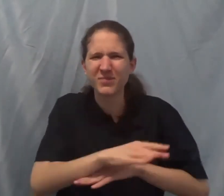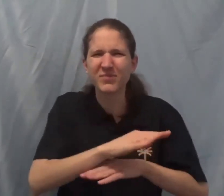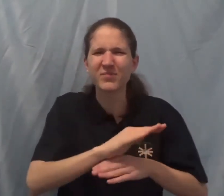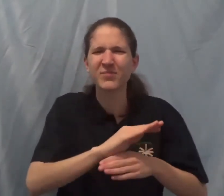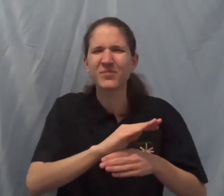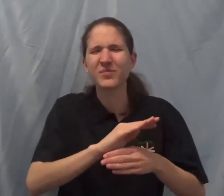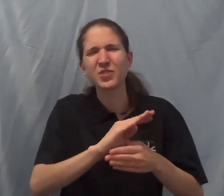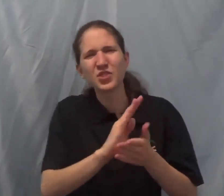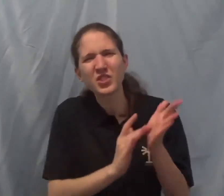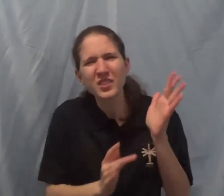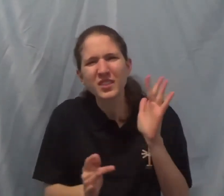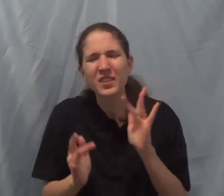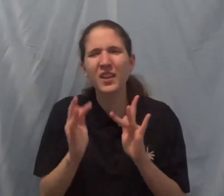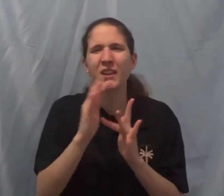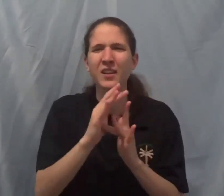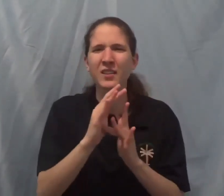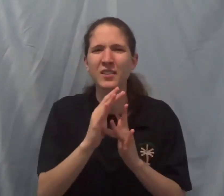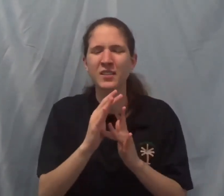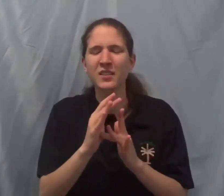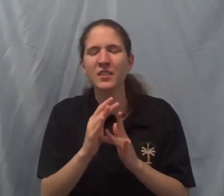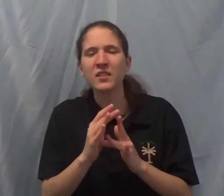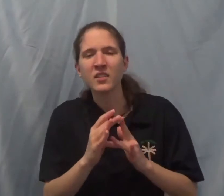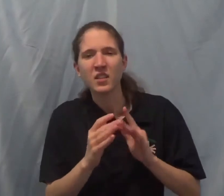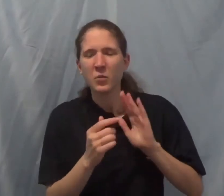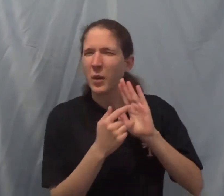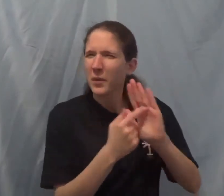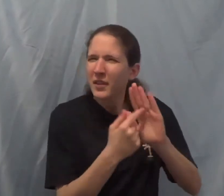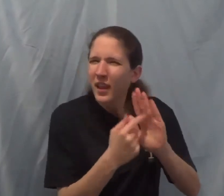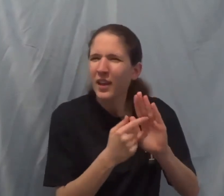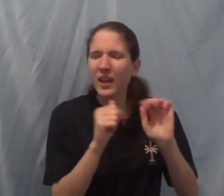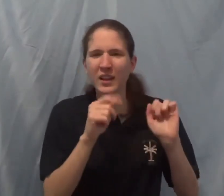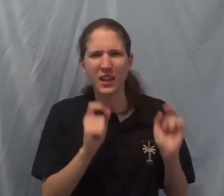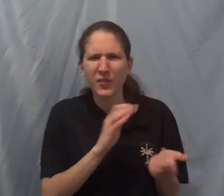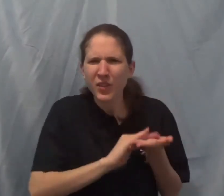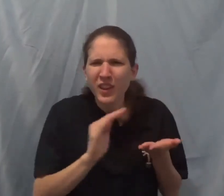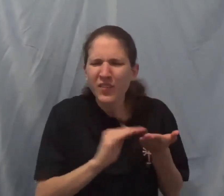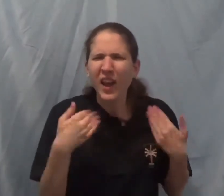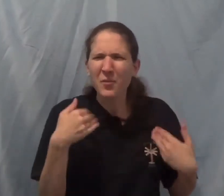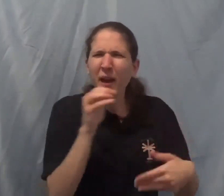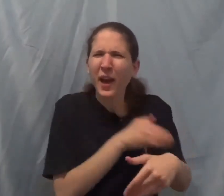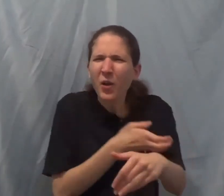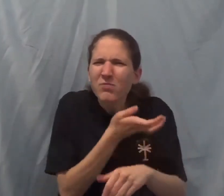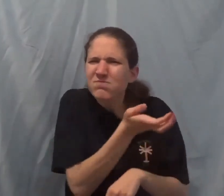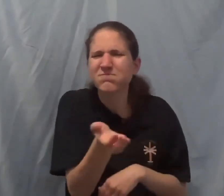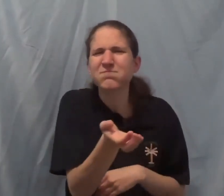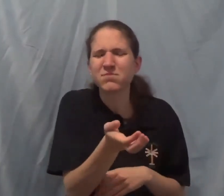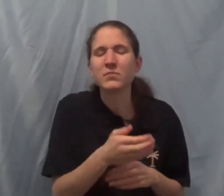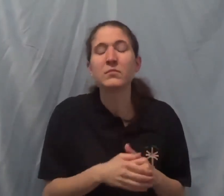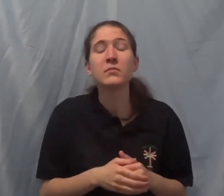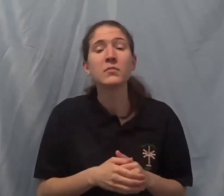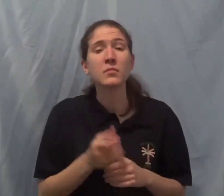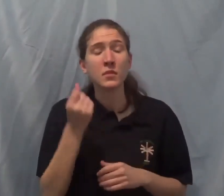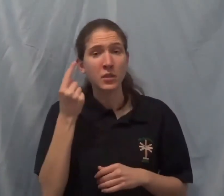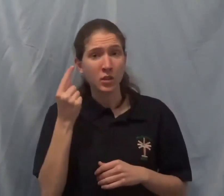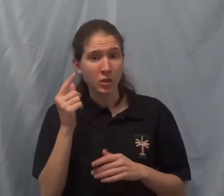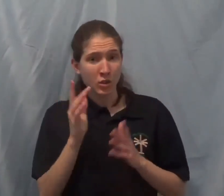in the priest, not because he's virtuous, but because he's got a power. It's about others. It's not about him. And what does this power do?